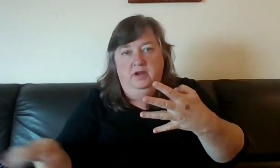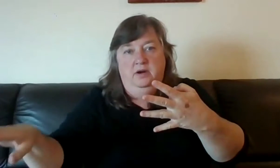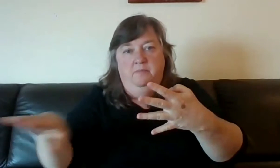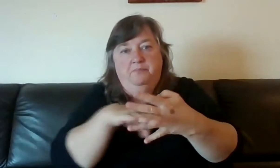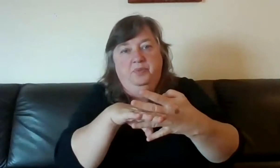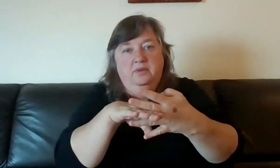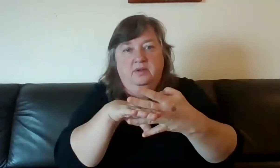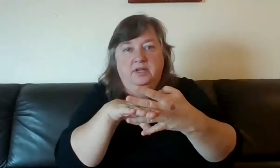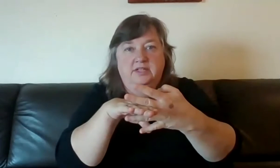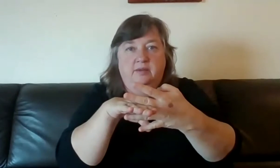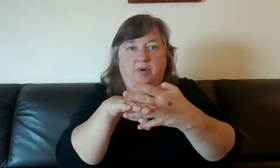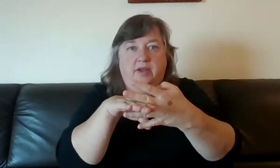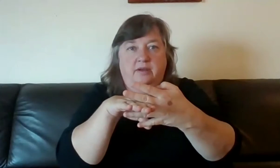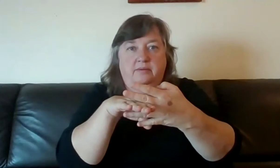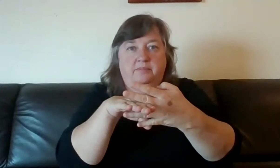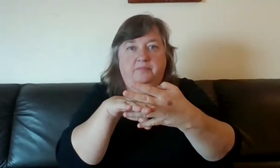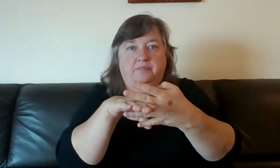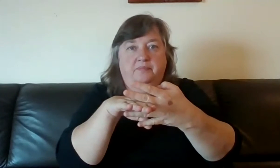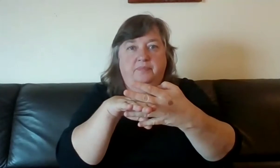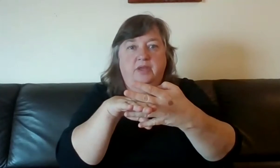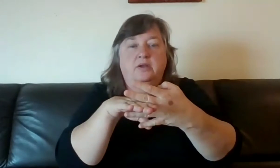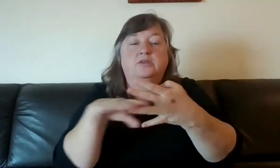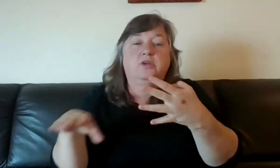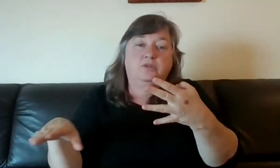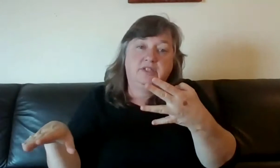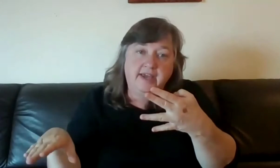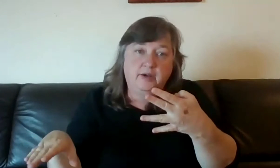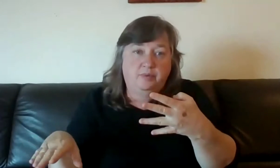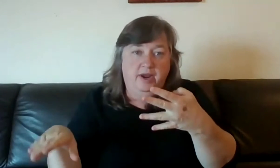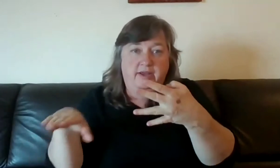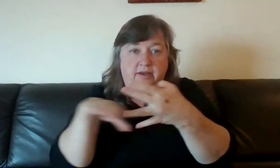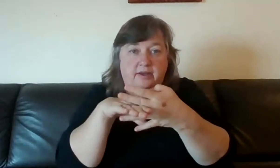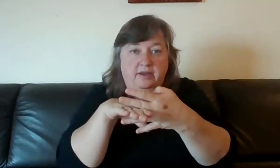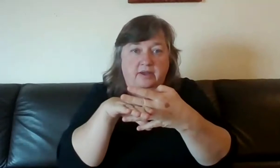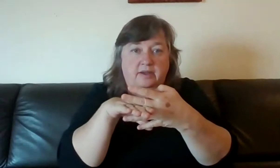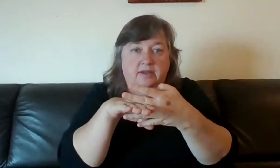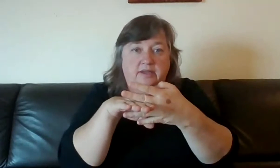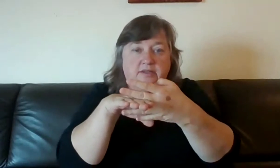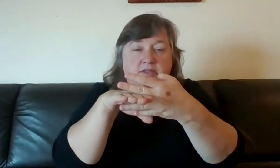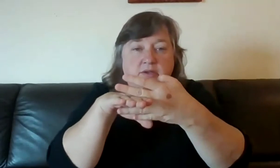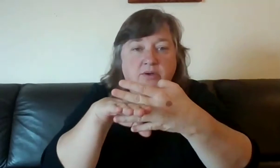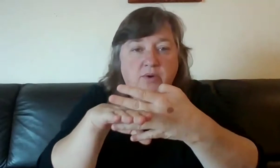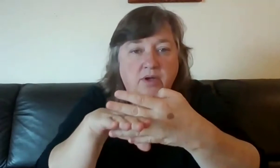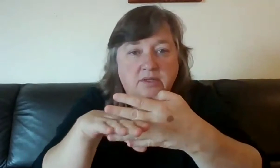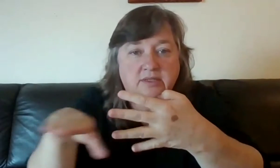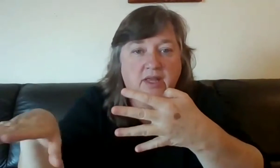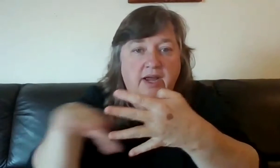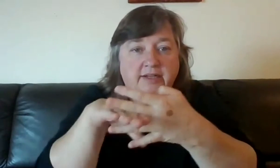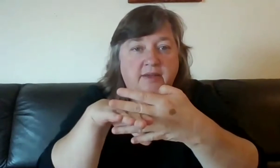there, you're going to take a break. So to take a break is to slide something